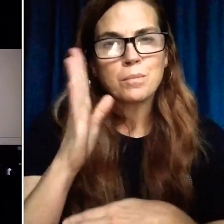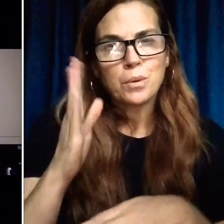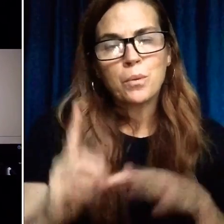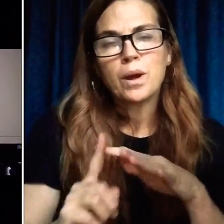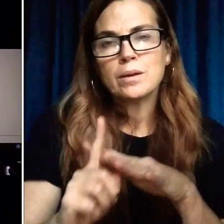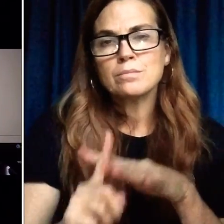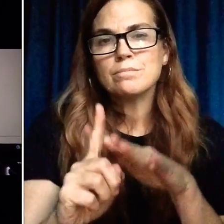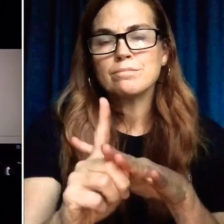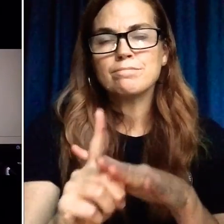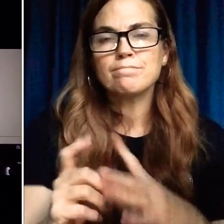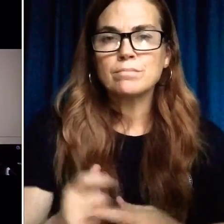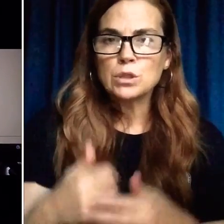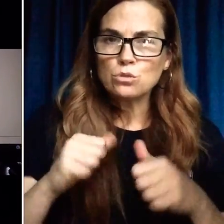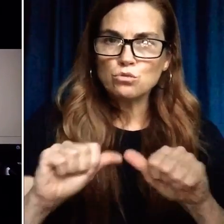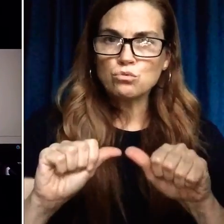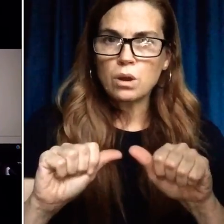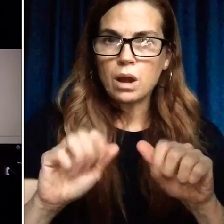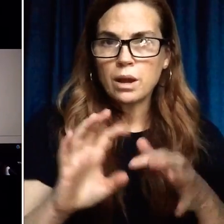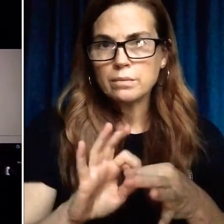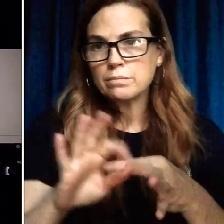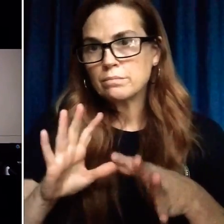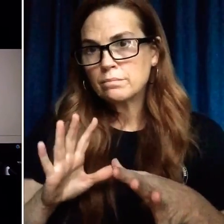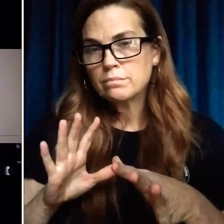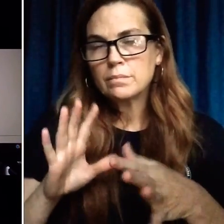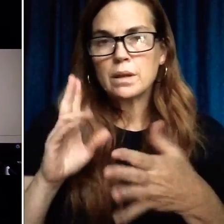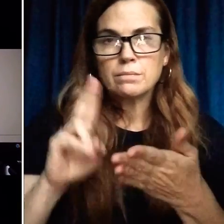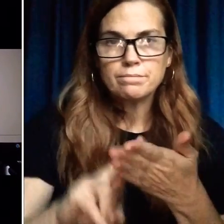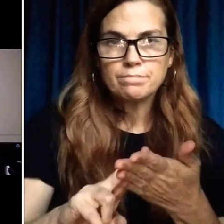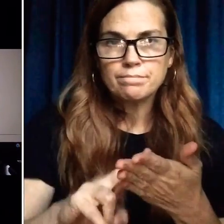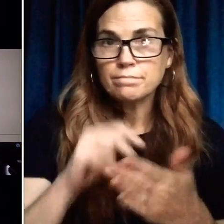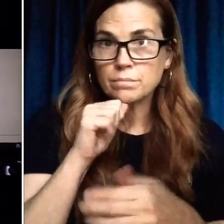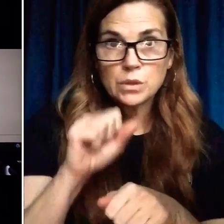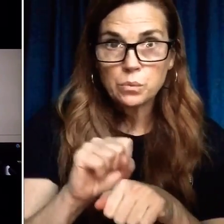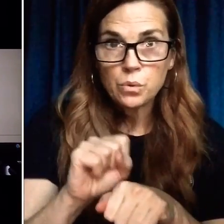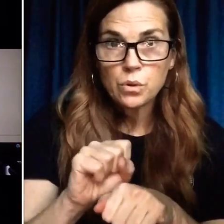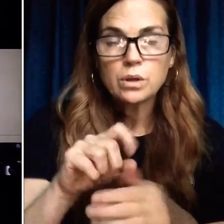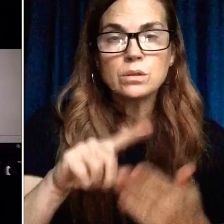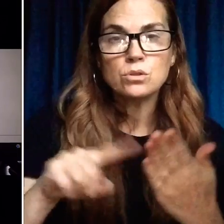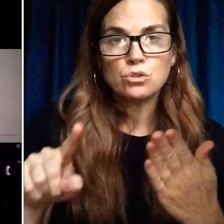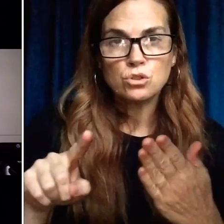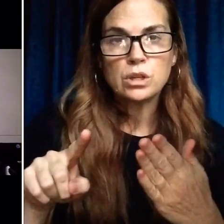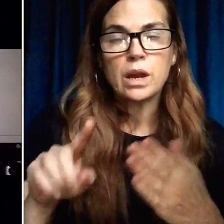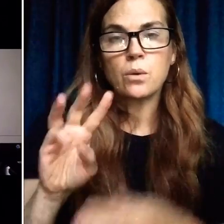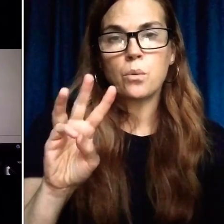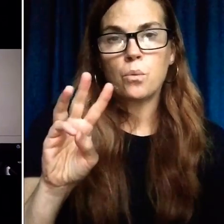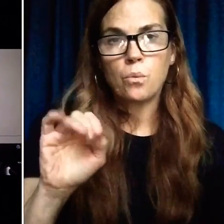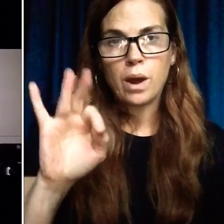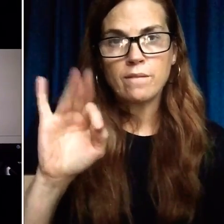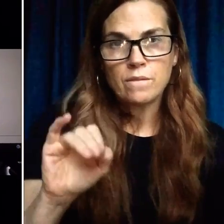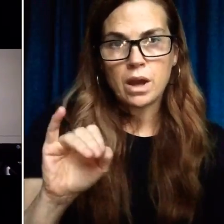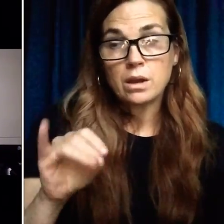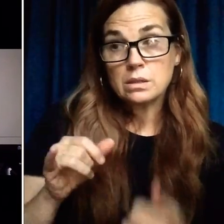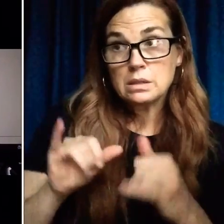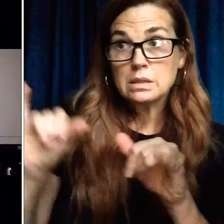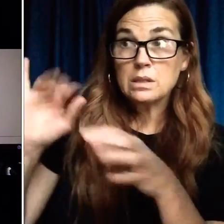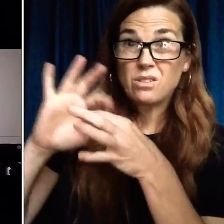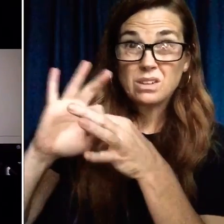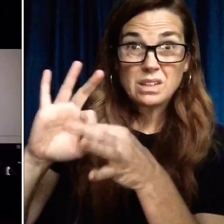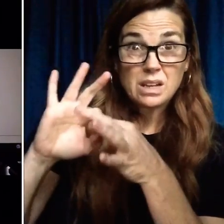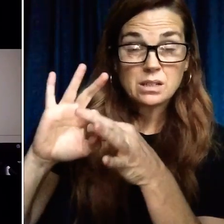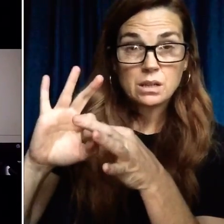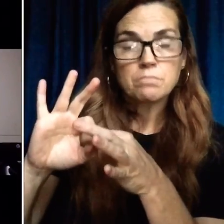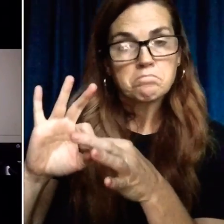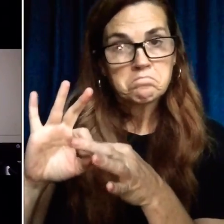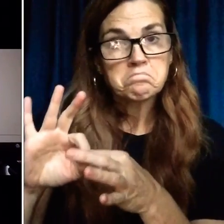will happen. It's not the end of the world. Try logging back on, and if that doesn't work, check your Wi-Fi. Is it still